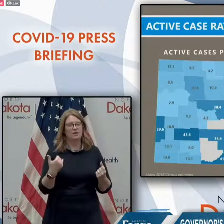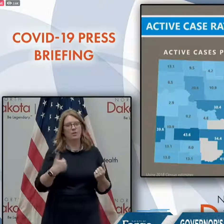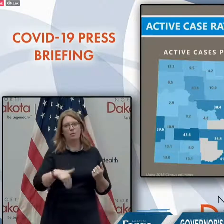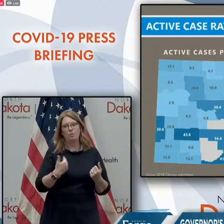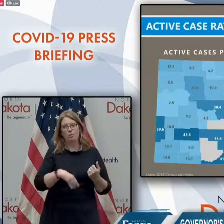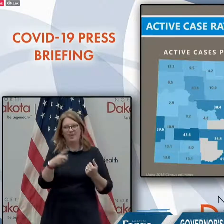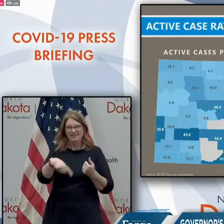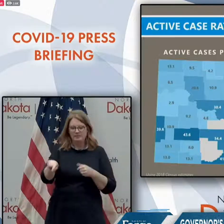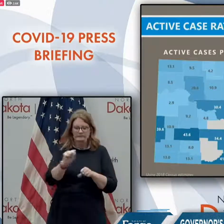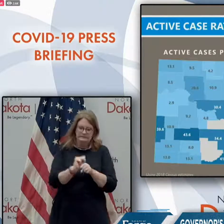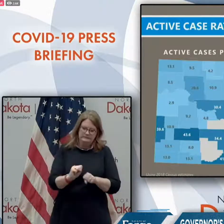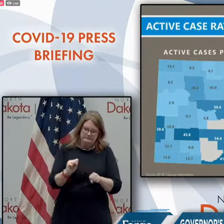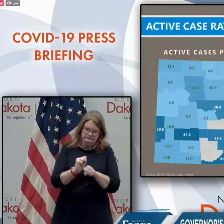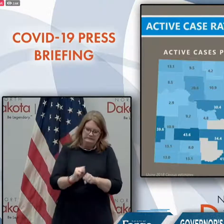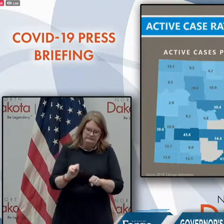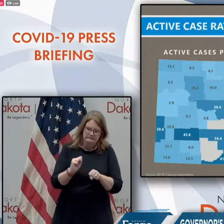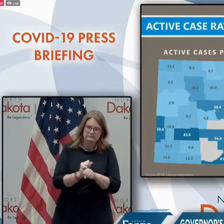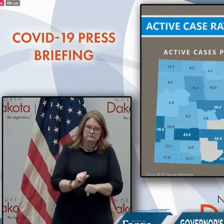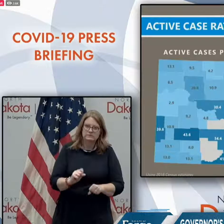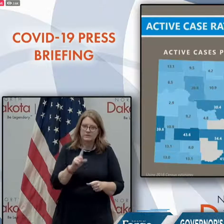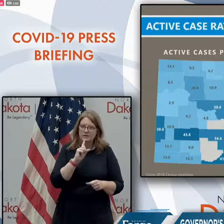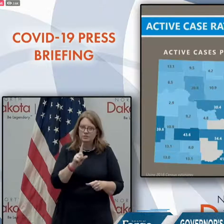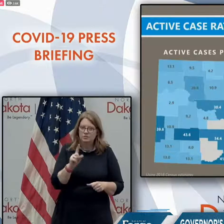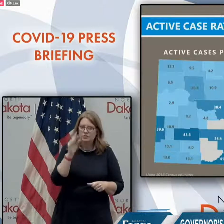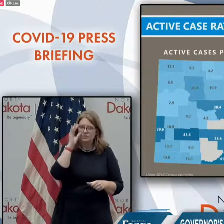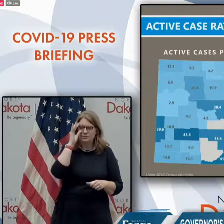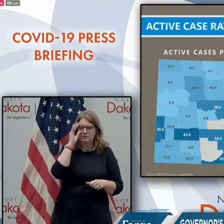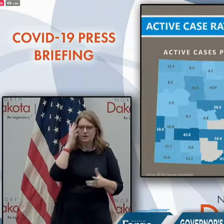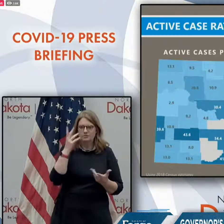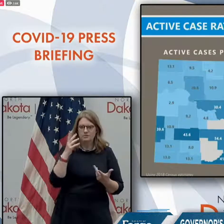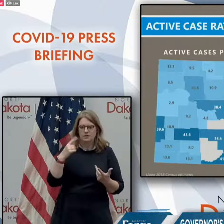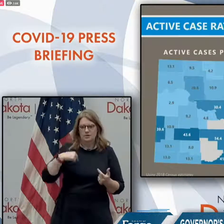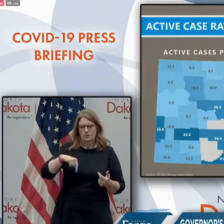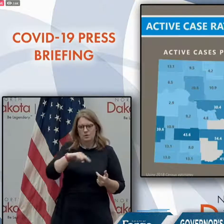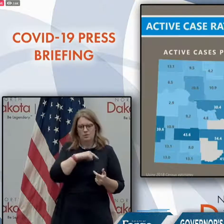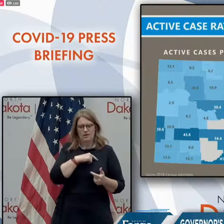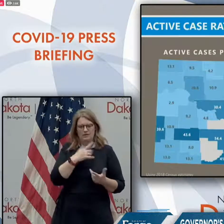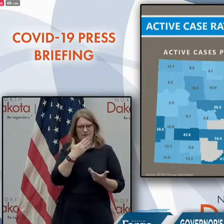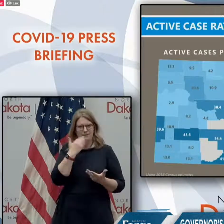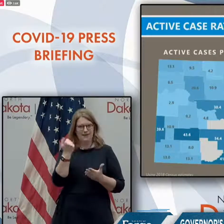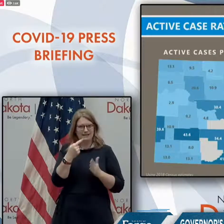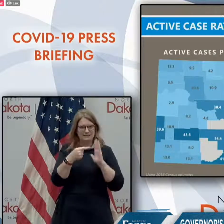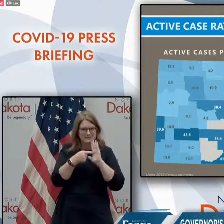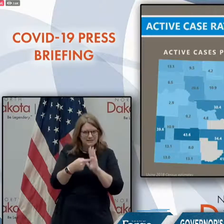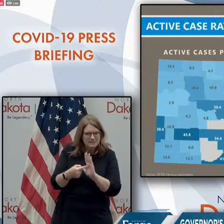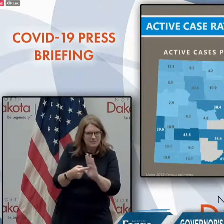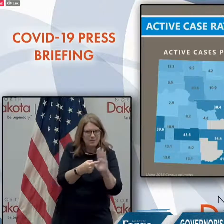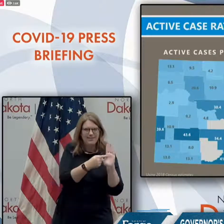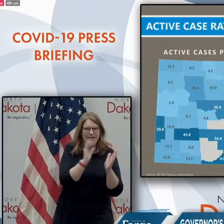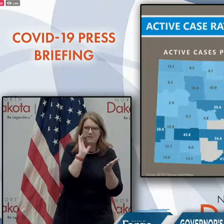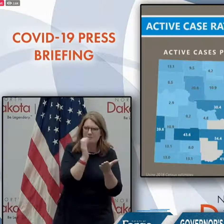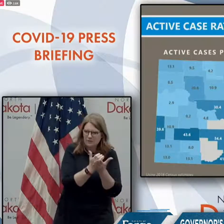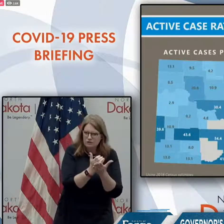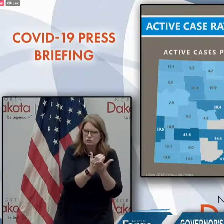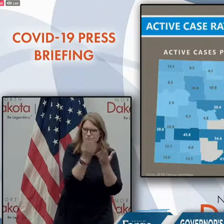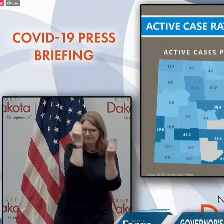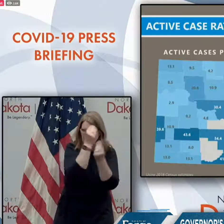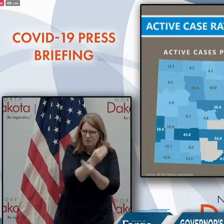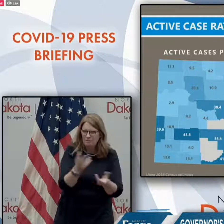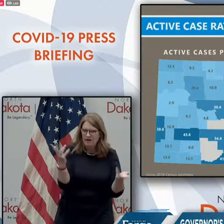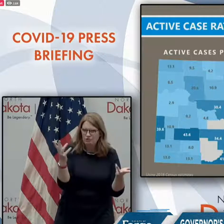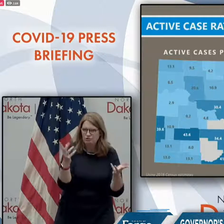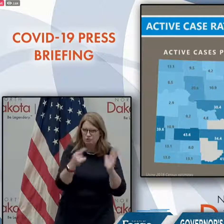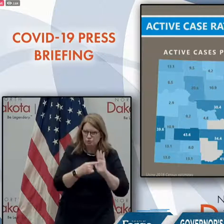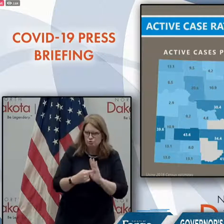tirelessly to make sure that we've got some of the best displayed and most current data to share with